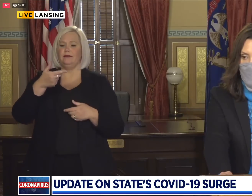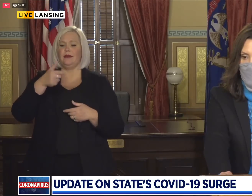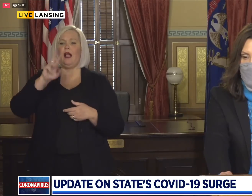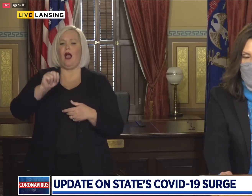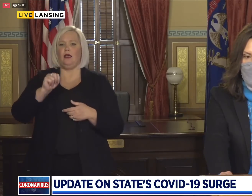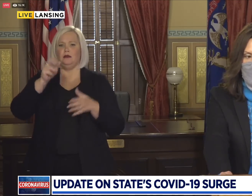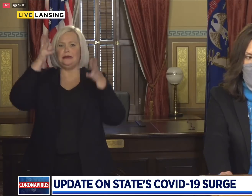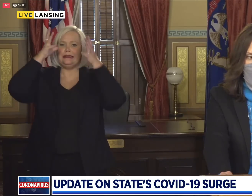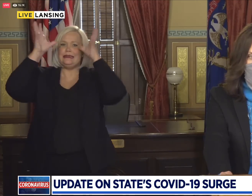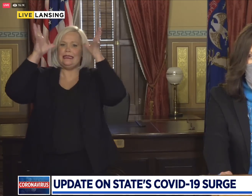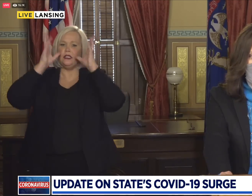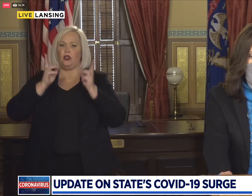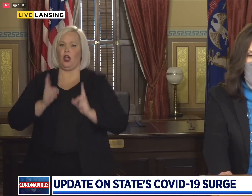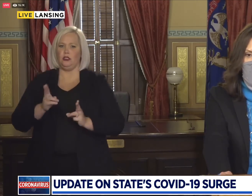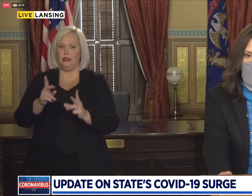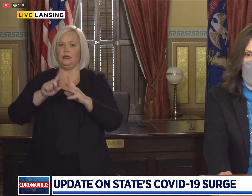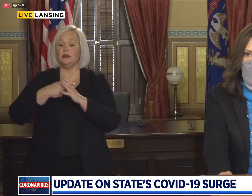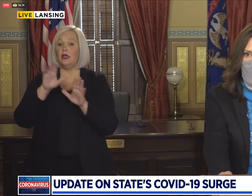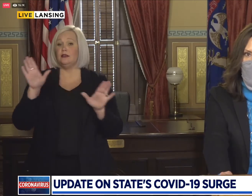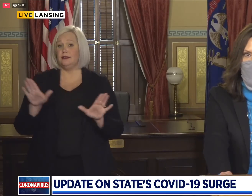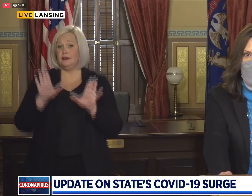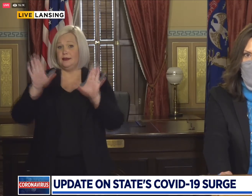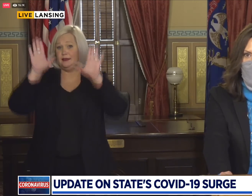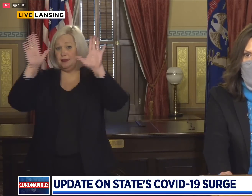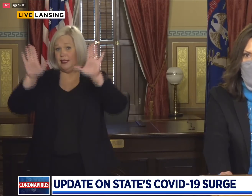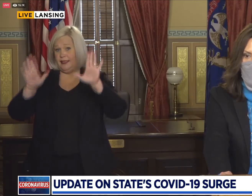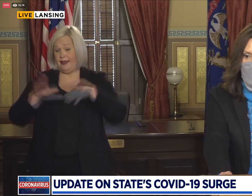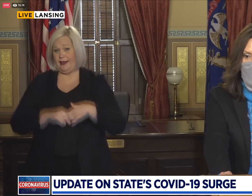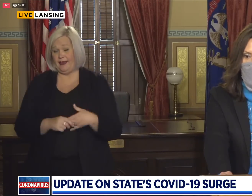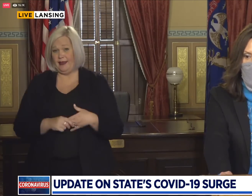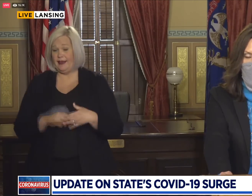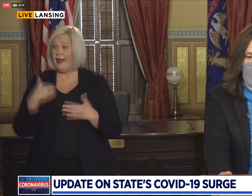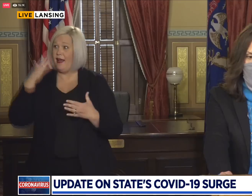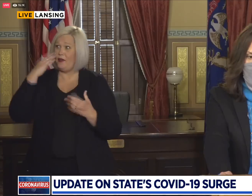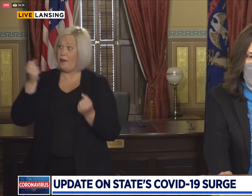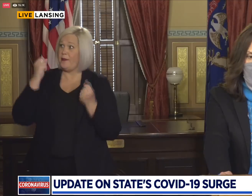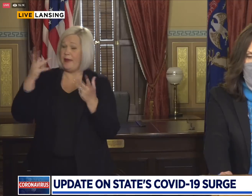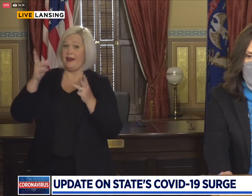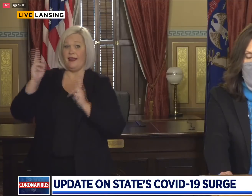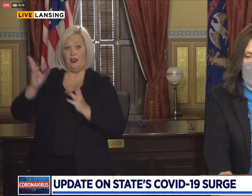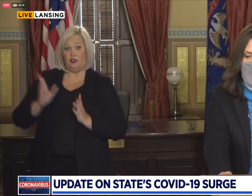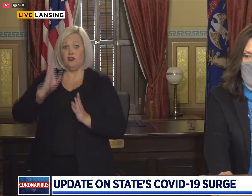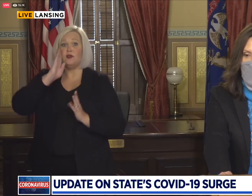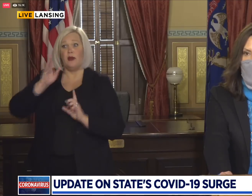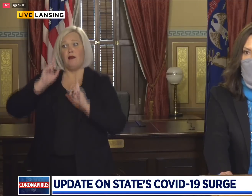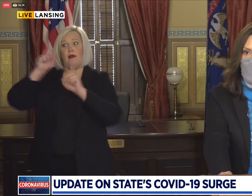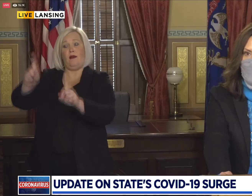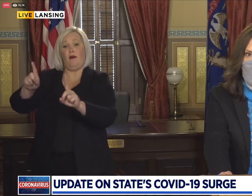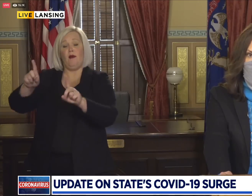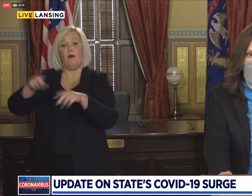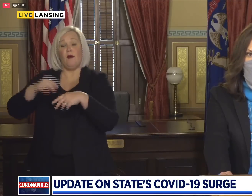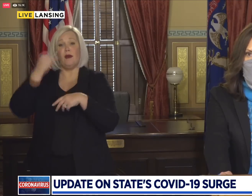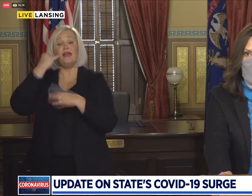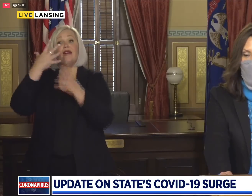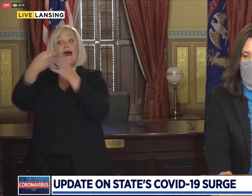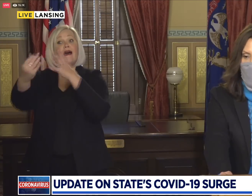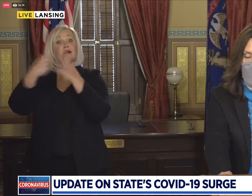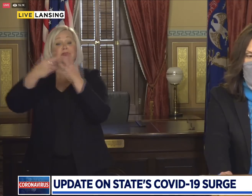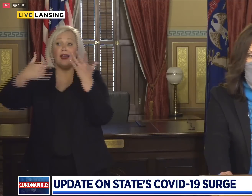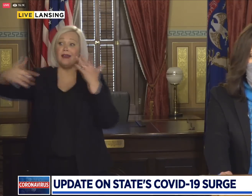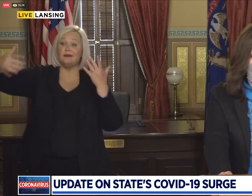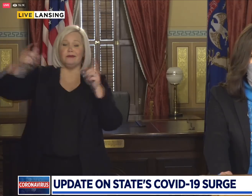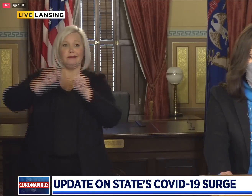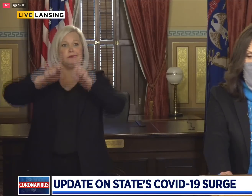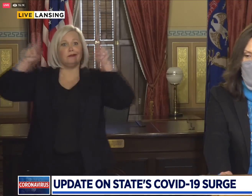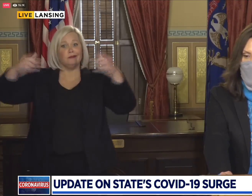deer season is Sunday. I know that there are hunters across Michigan that are going to partake of this, and if you're outside and you're spread